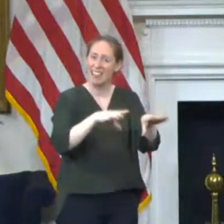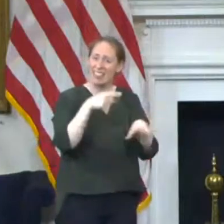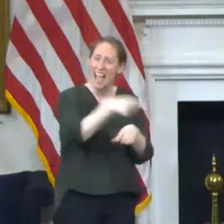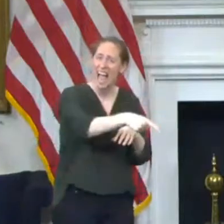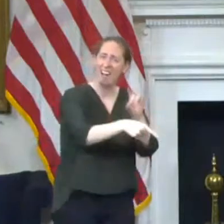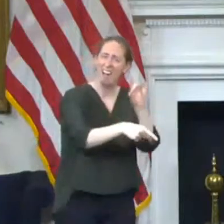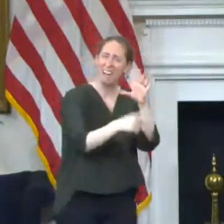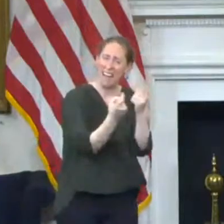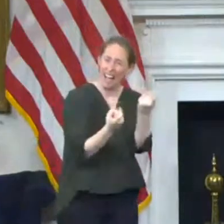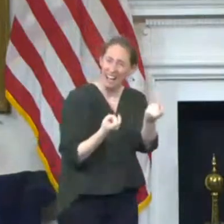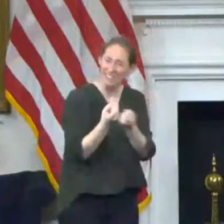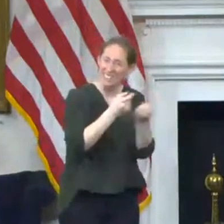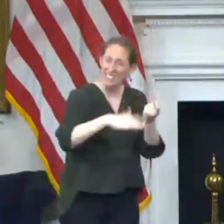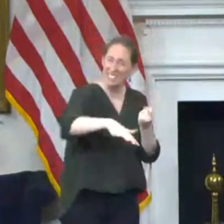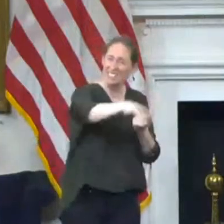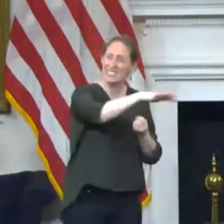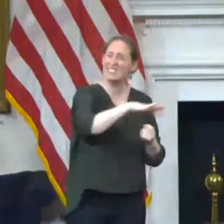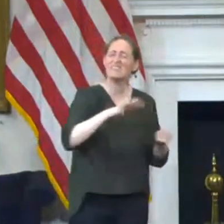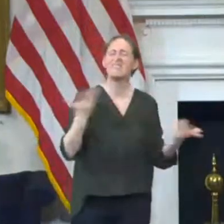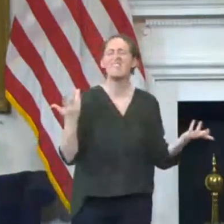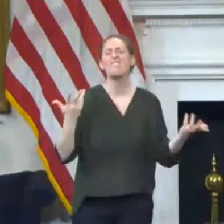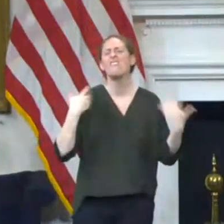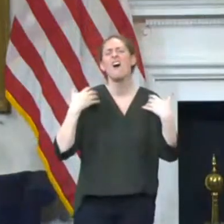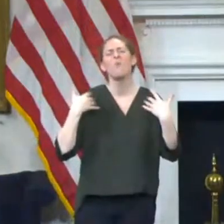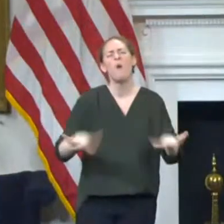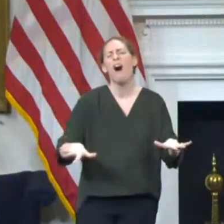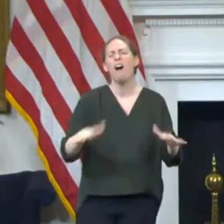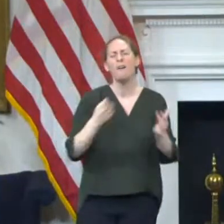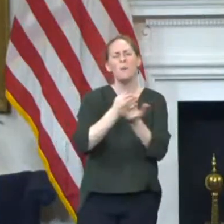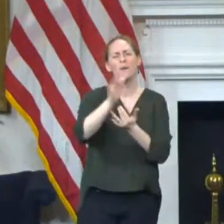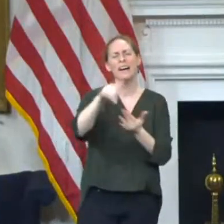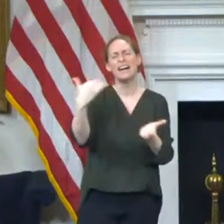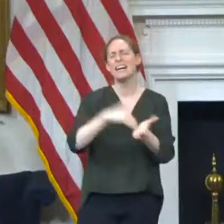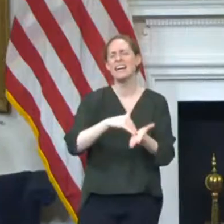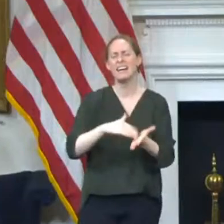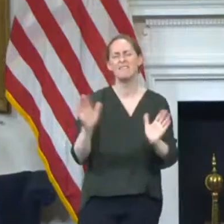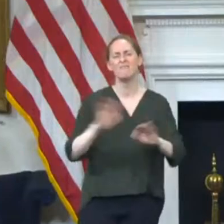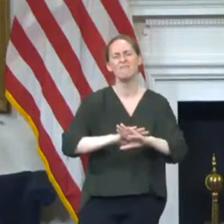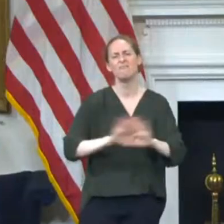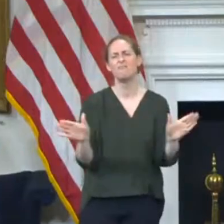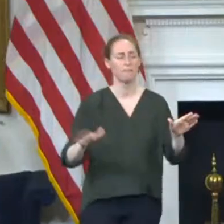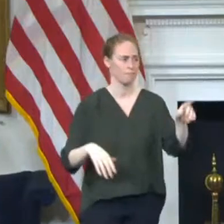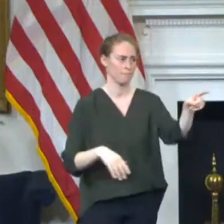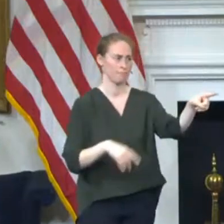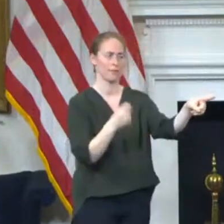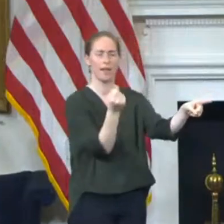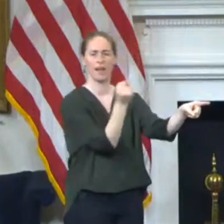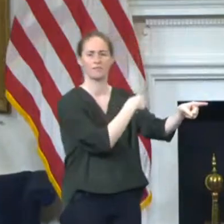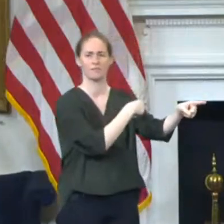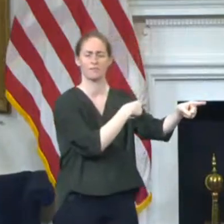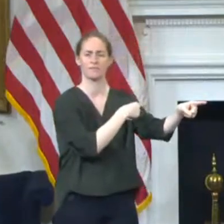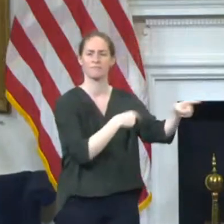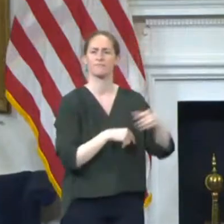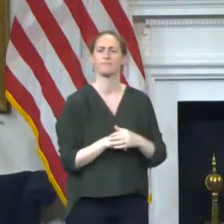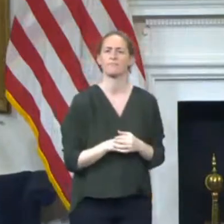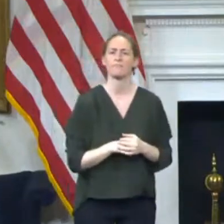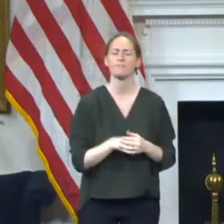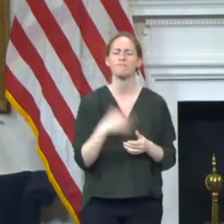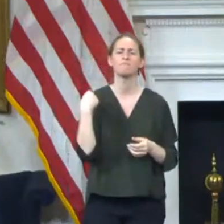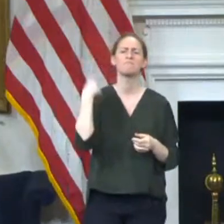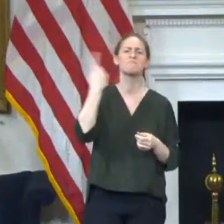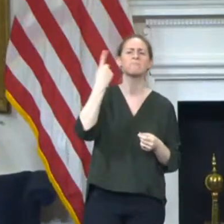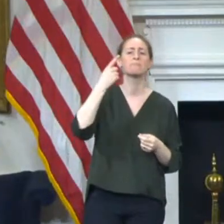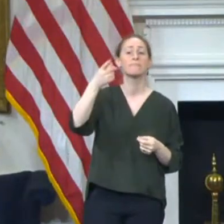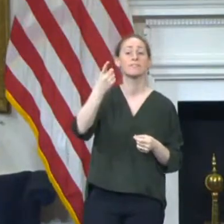We do not want to be in that situation again. Now, when was the last time you talked to Dr. Fauci? You said before that you had pretty regular conversations with